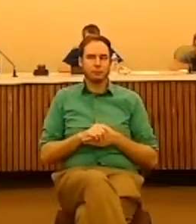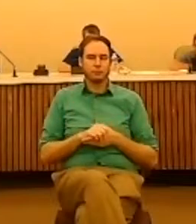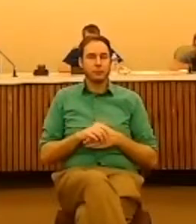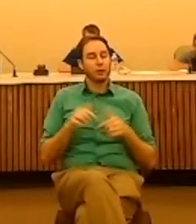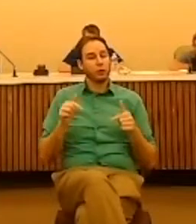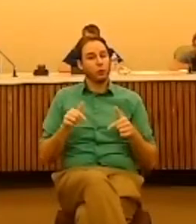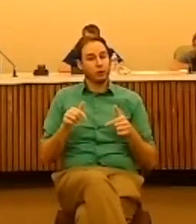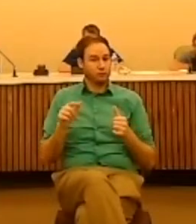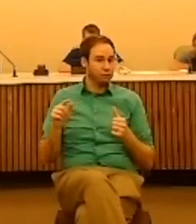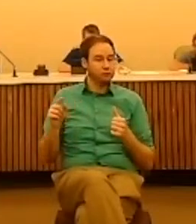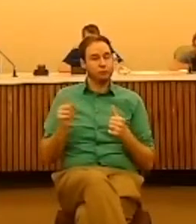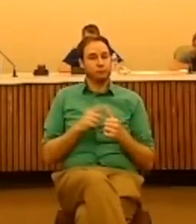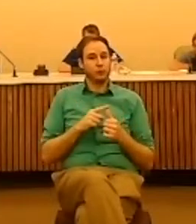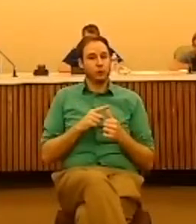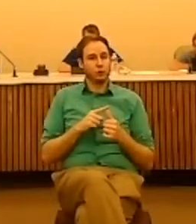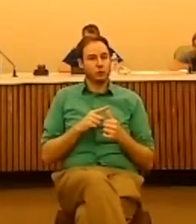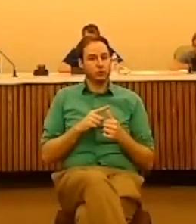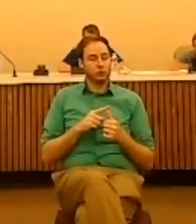thing was first,